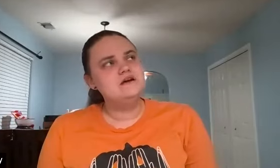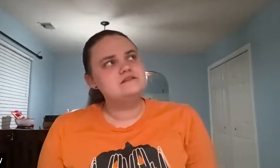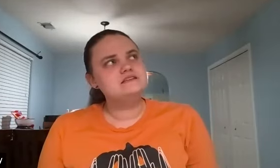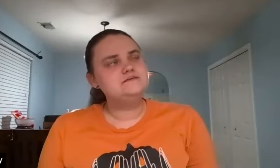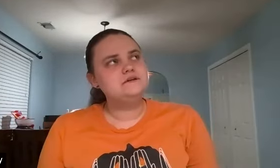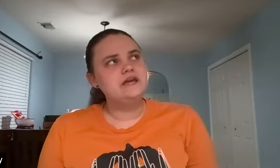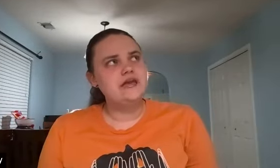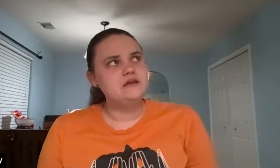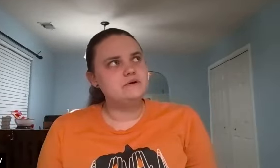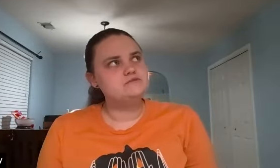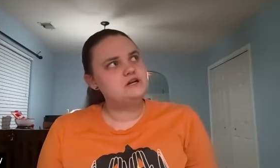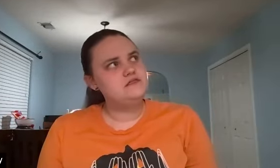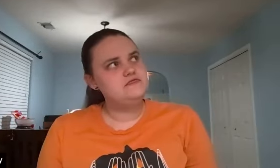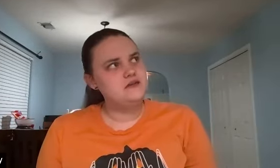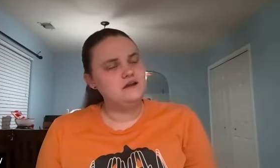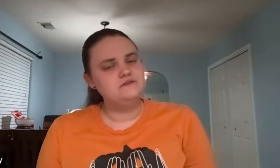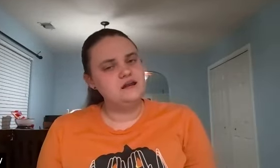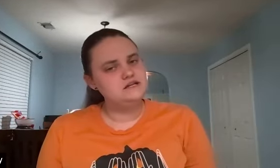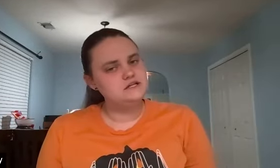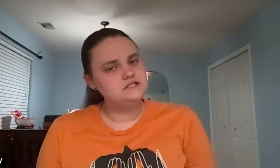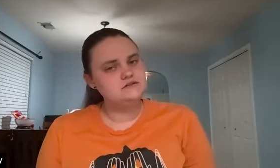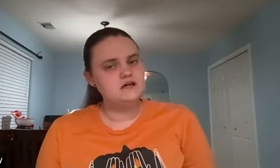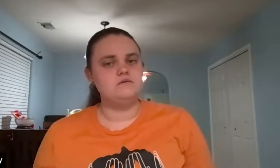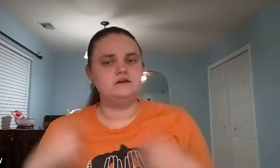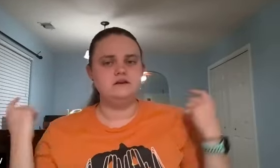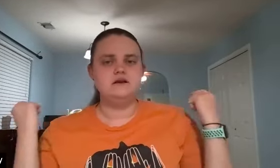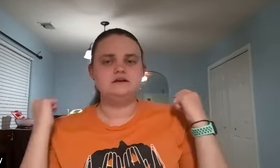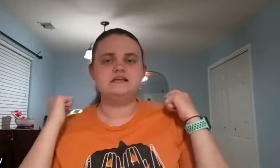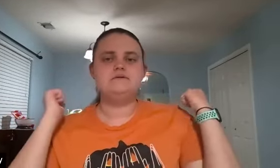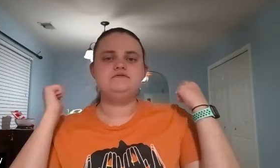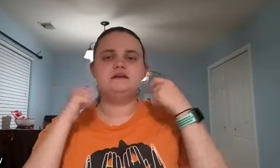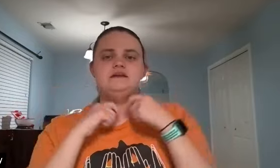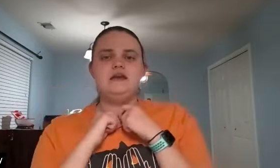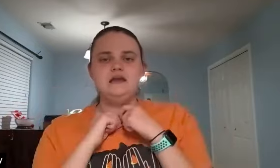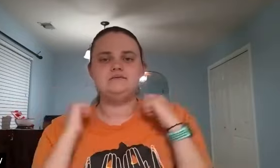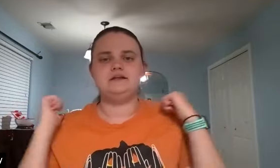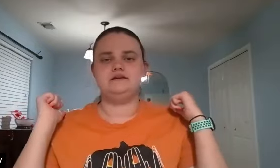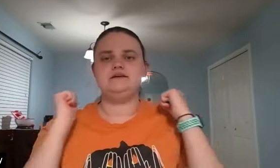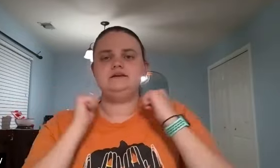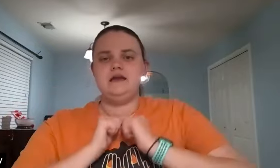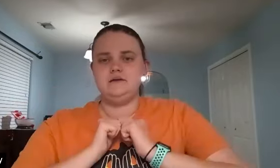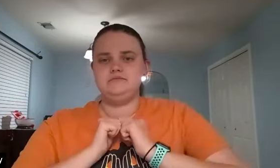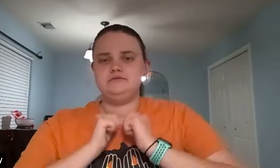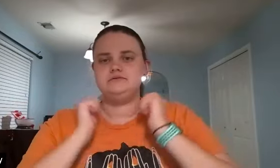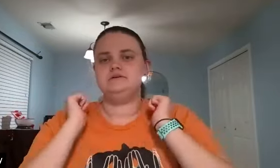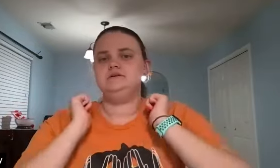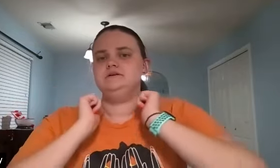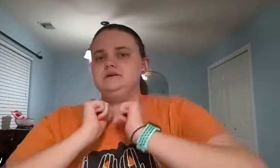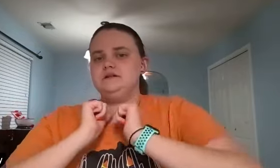the sign for cape. I'm trying to think. I've not had to actually use that one. So I would think cape, like cape. Like you